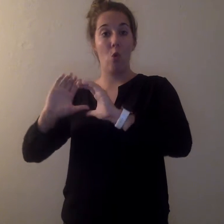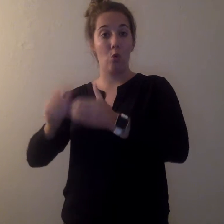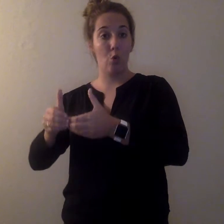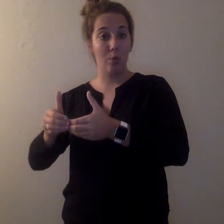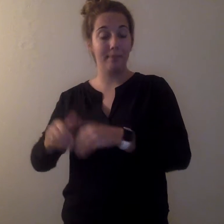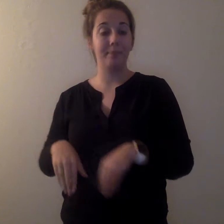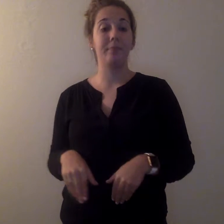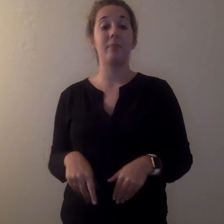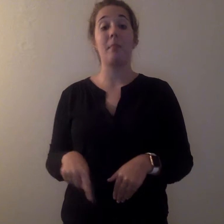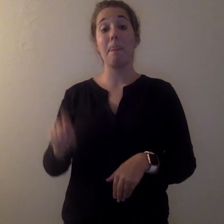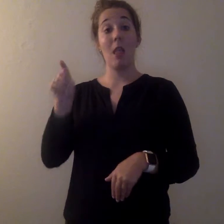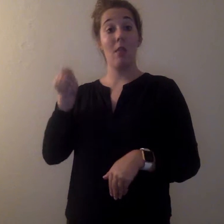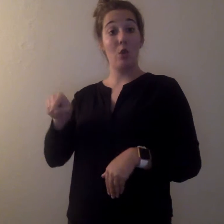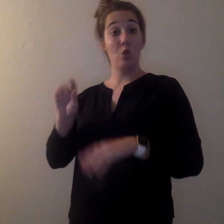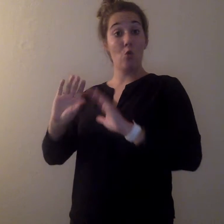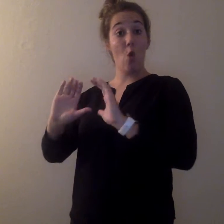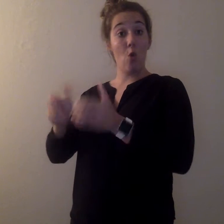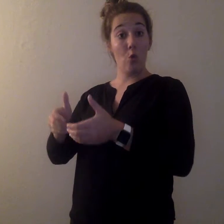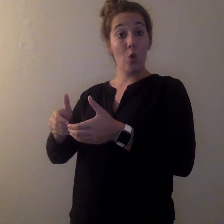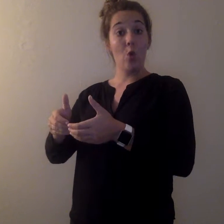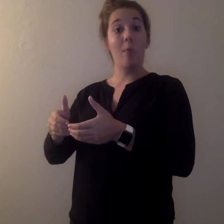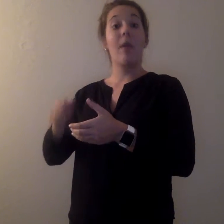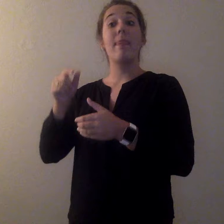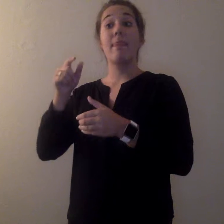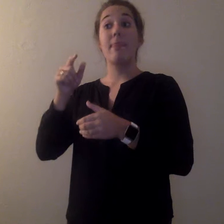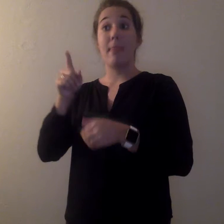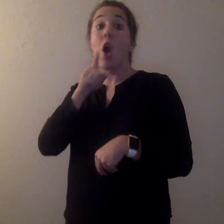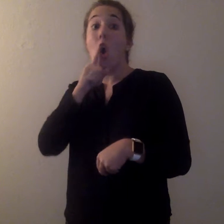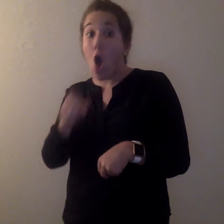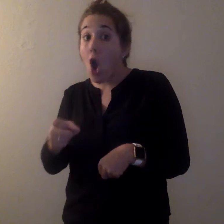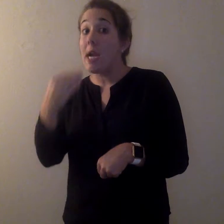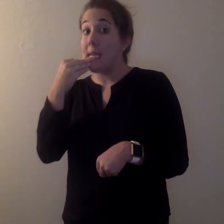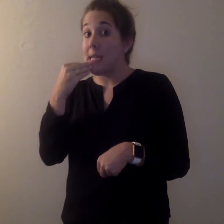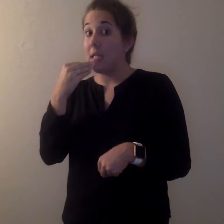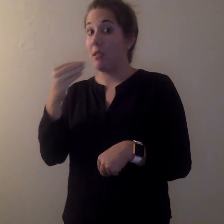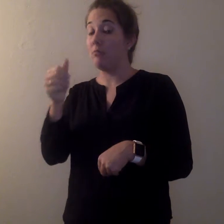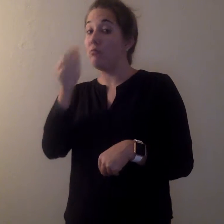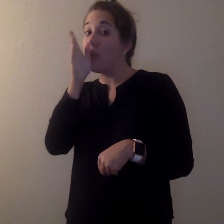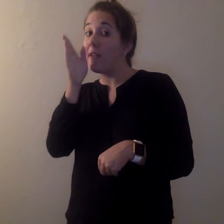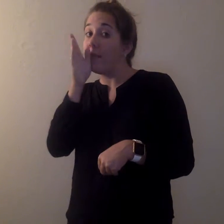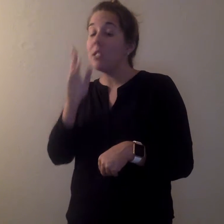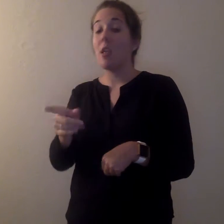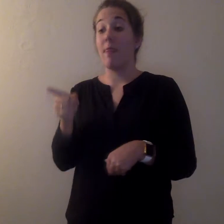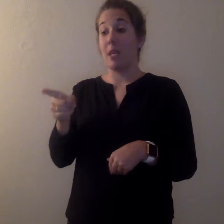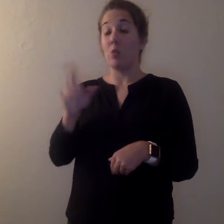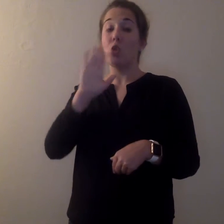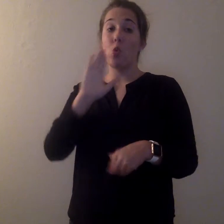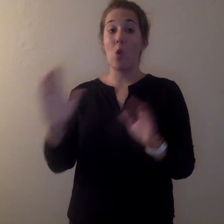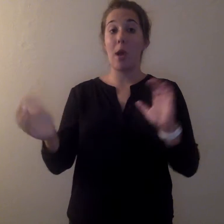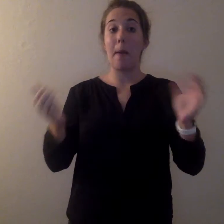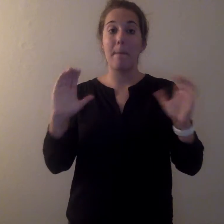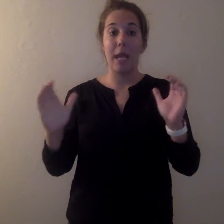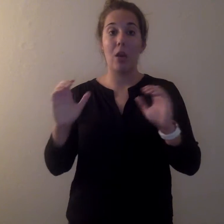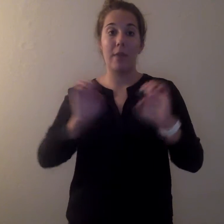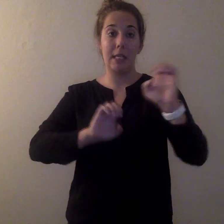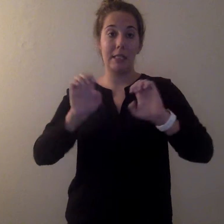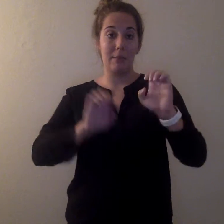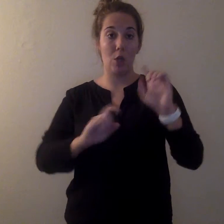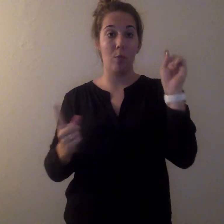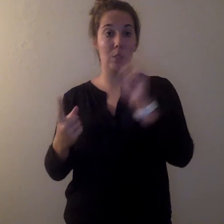is the group that is eating breakfast. They're the ones that you're going to compare the experiment to. This is a very important group